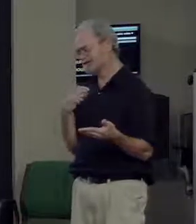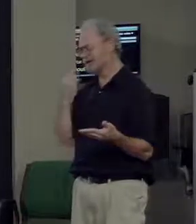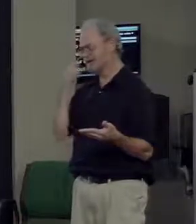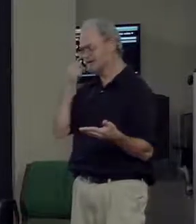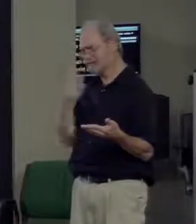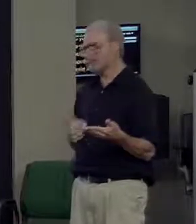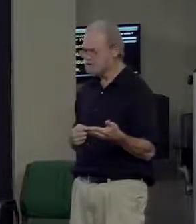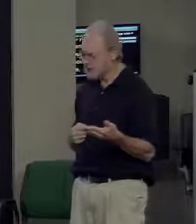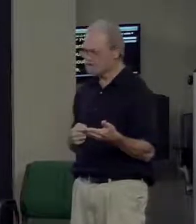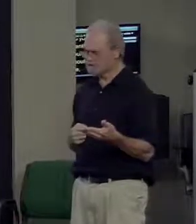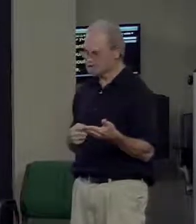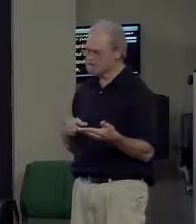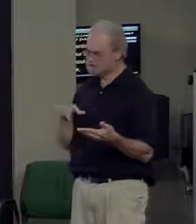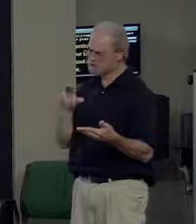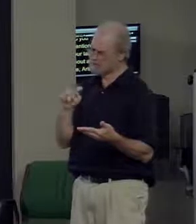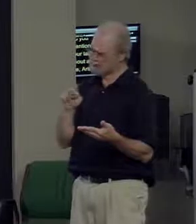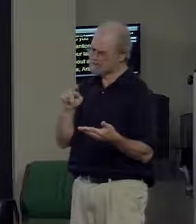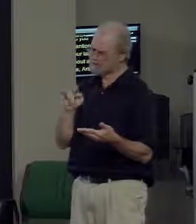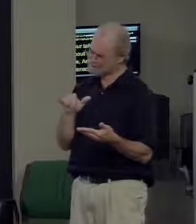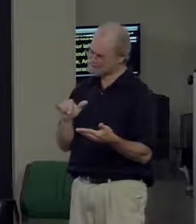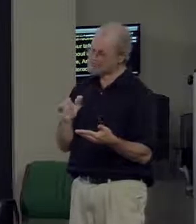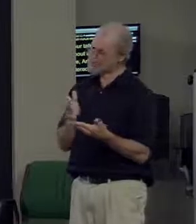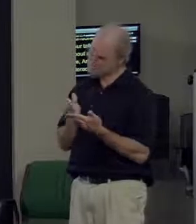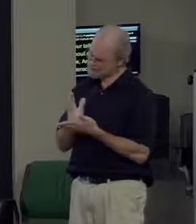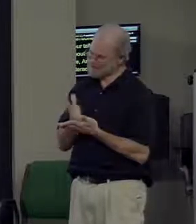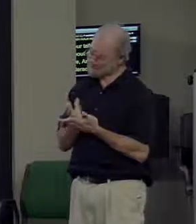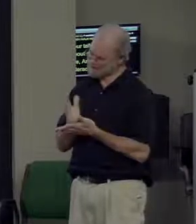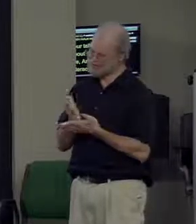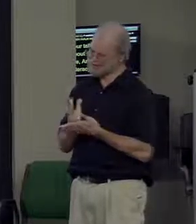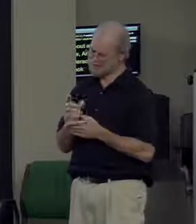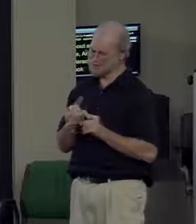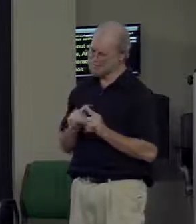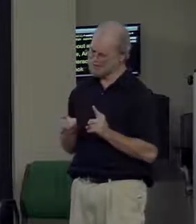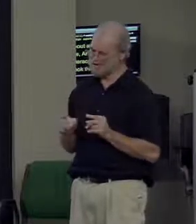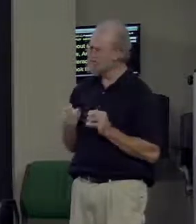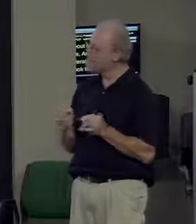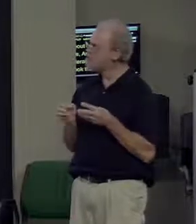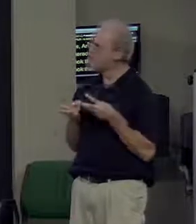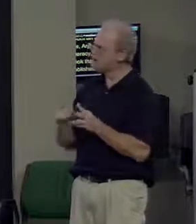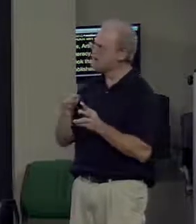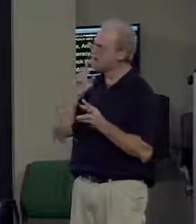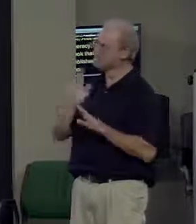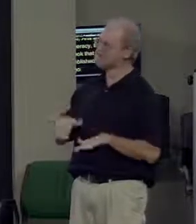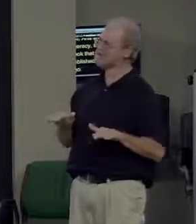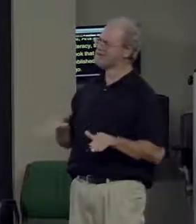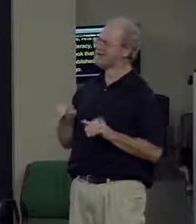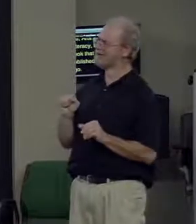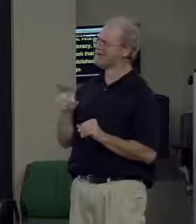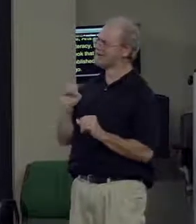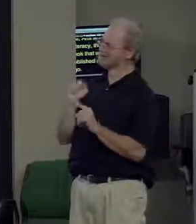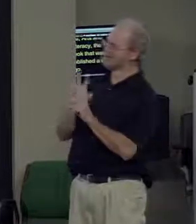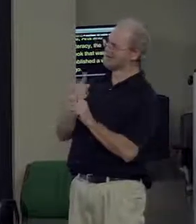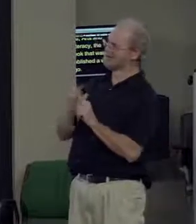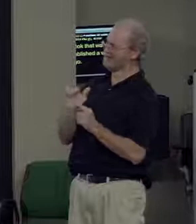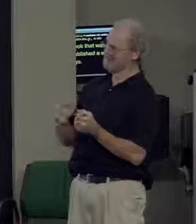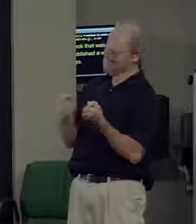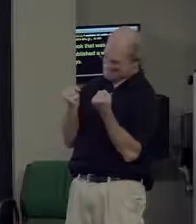while ago, and I was reading through it, and Rincey mentions that